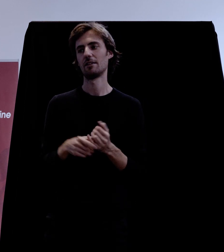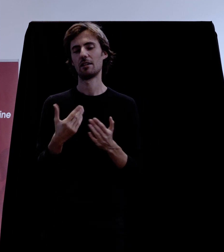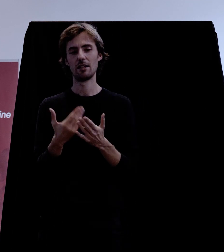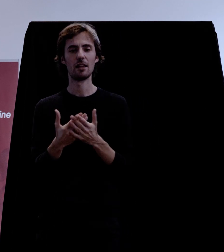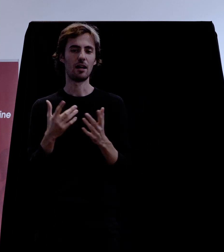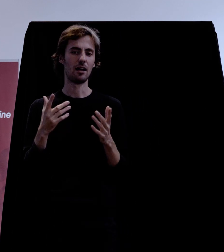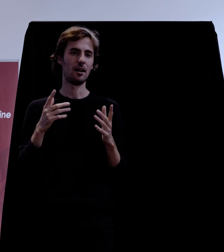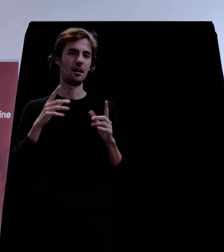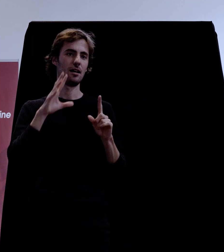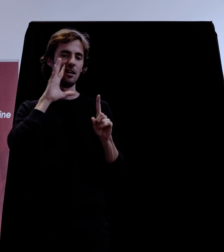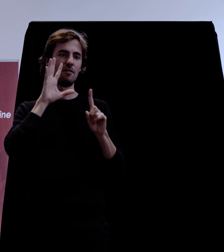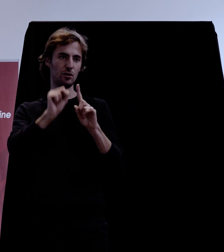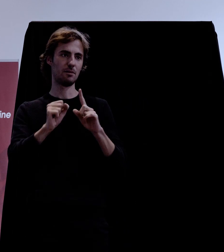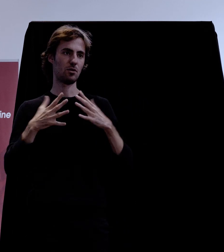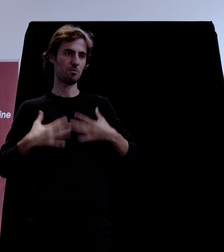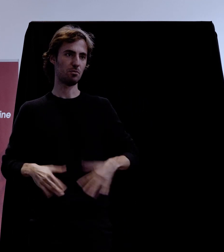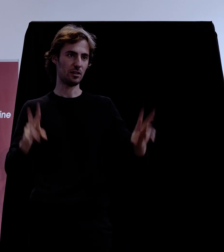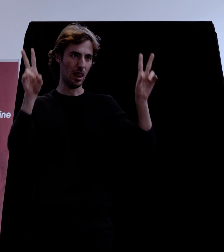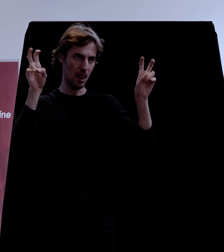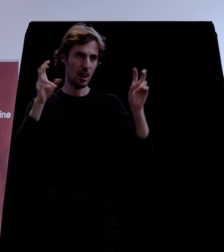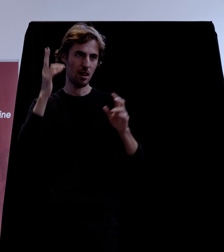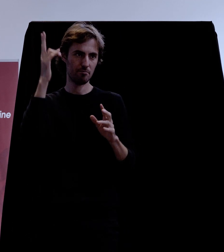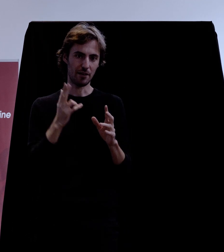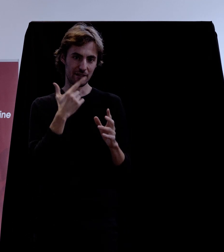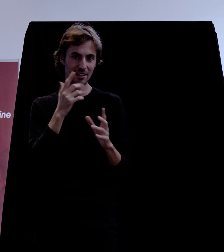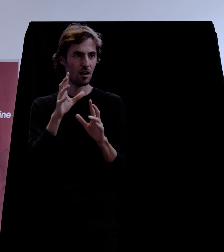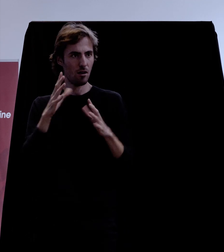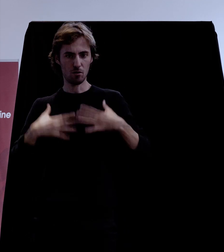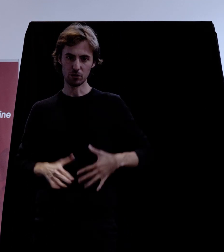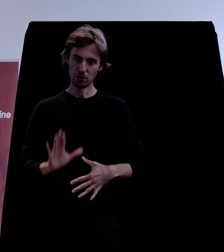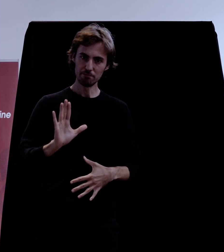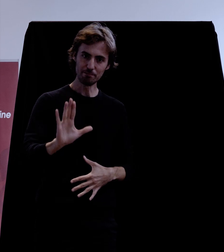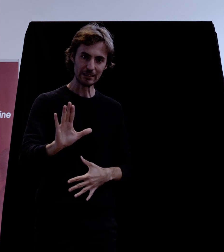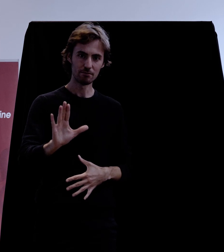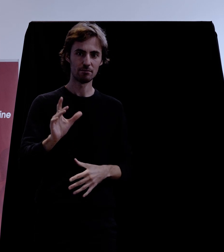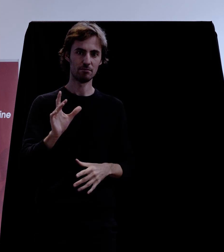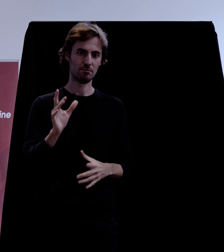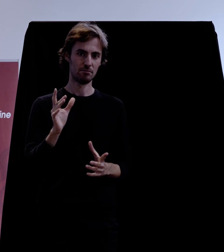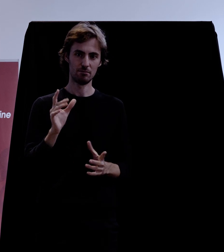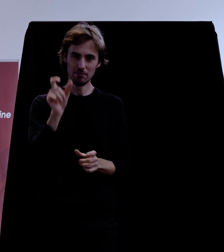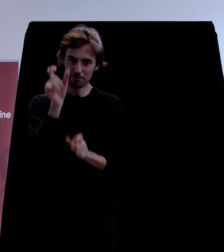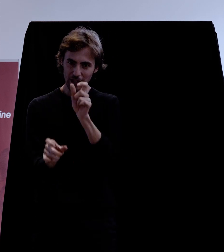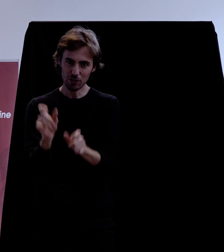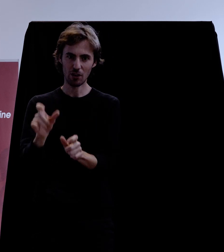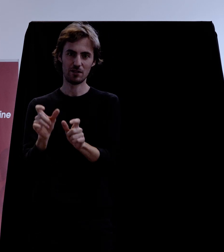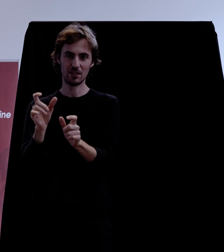a certain kind of behavior which is typical of people with a certain kind of genetic syndrome?